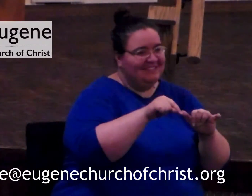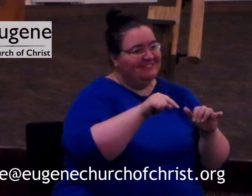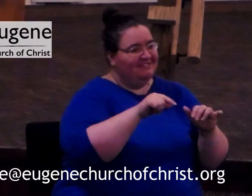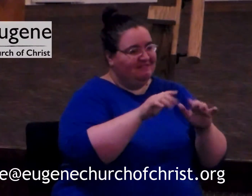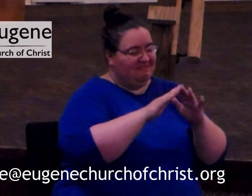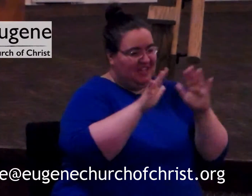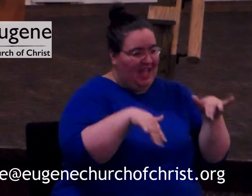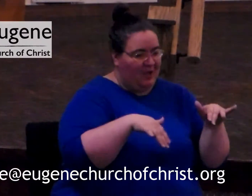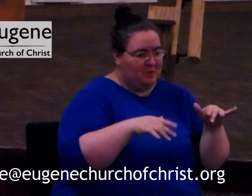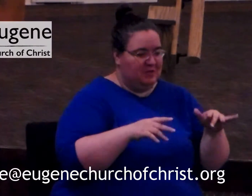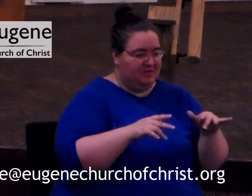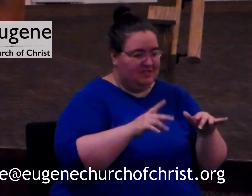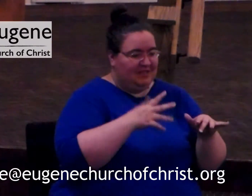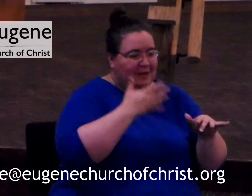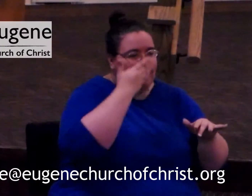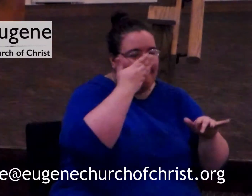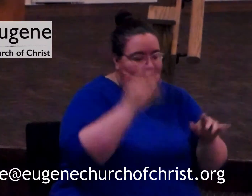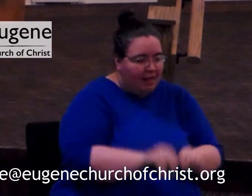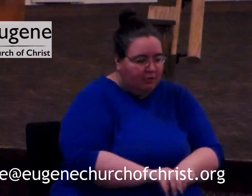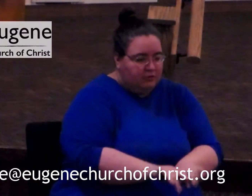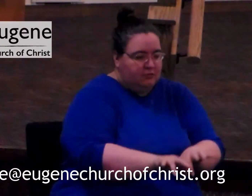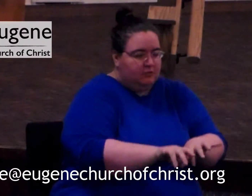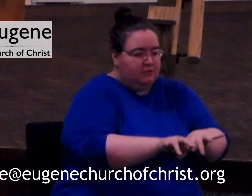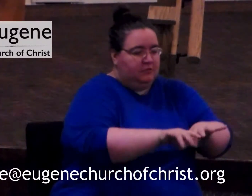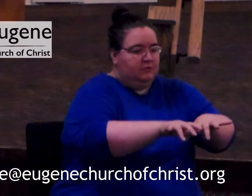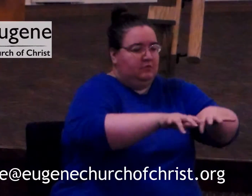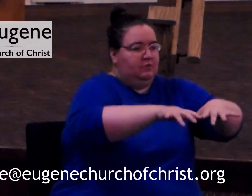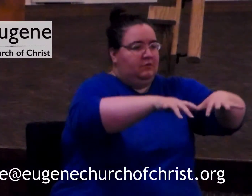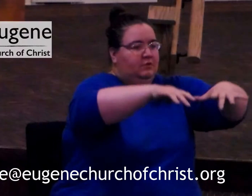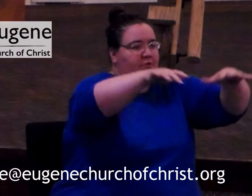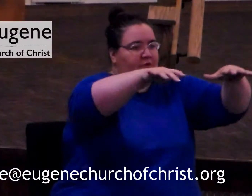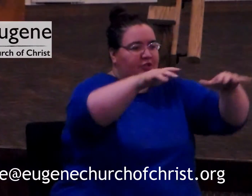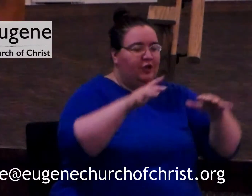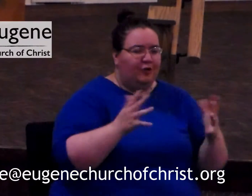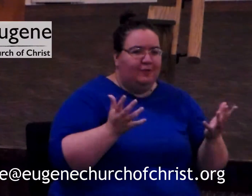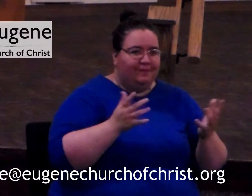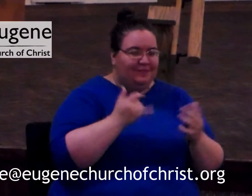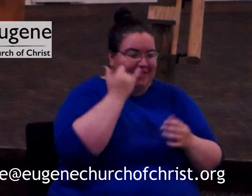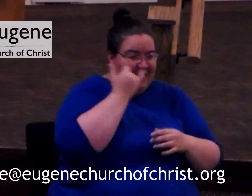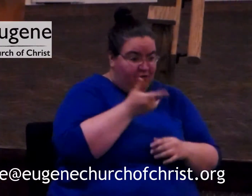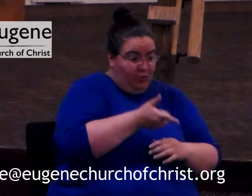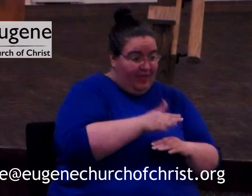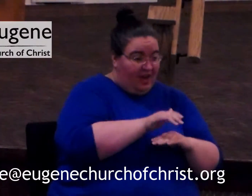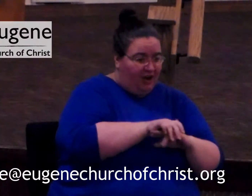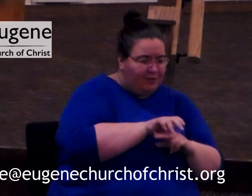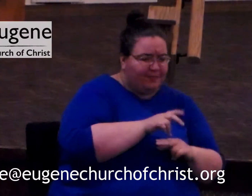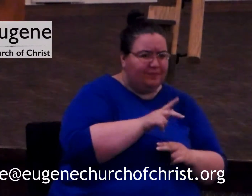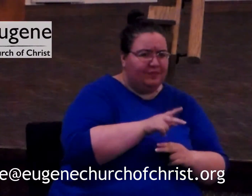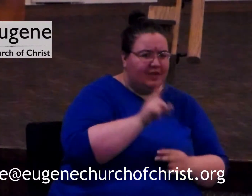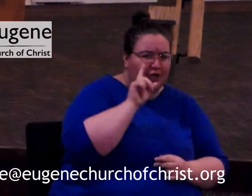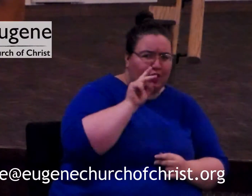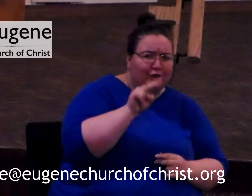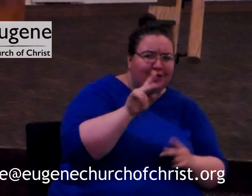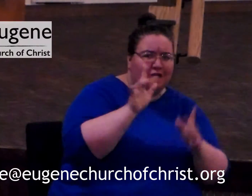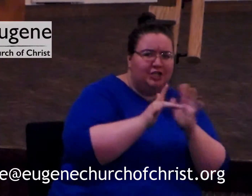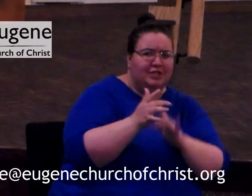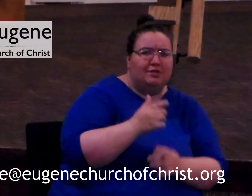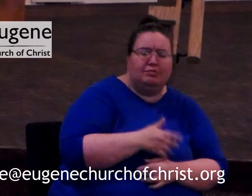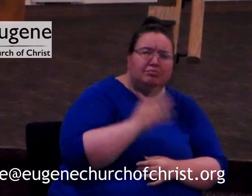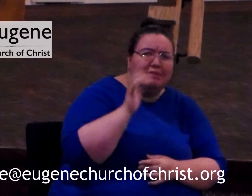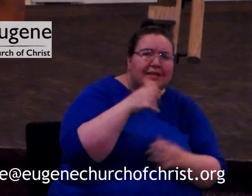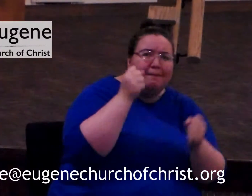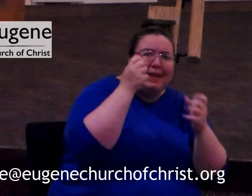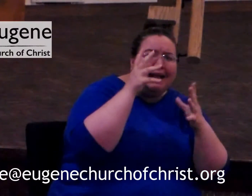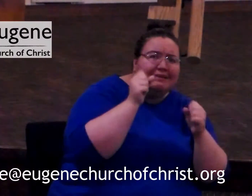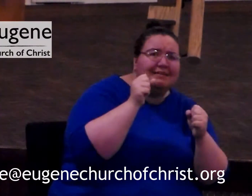on. And so not only are you amazed as you look at Jesus and think of what he's done, but now the smell of what's going on begins to